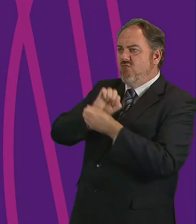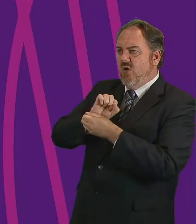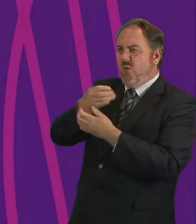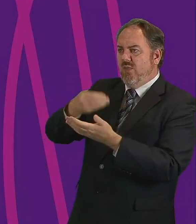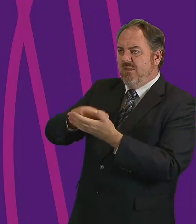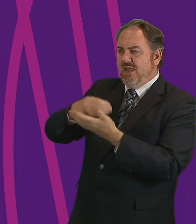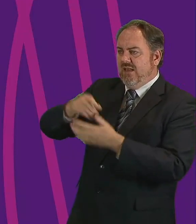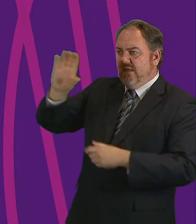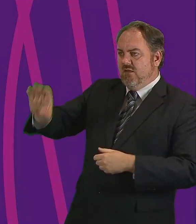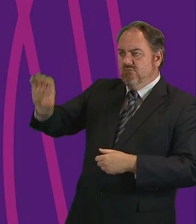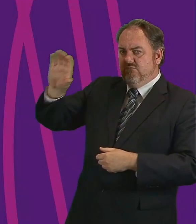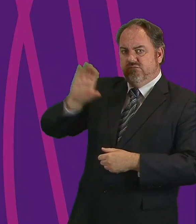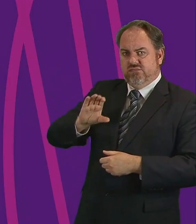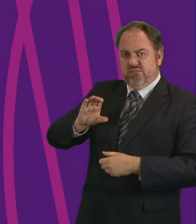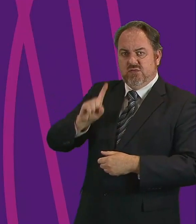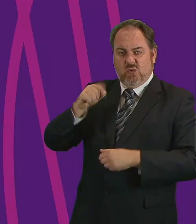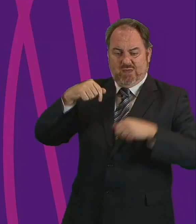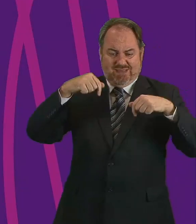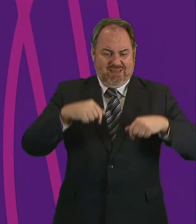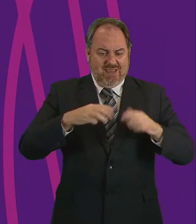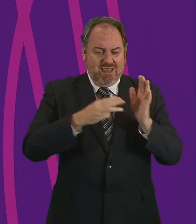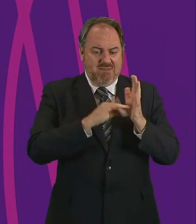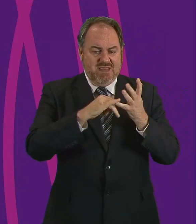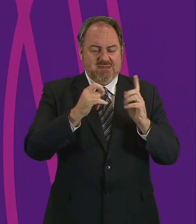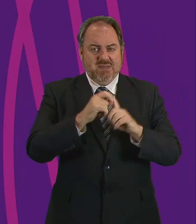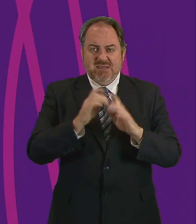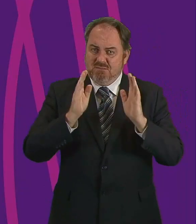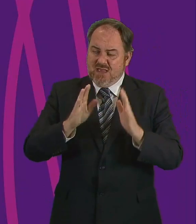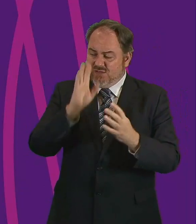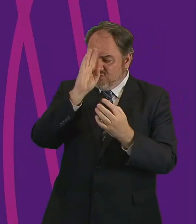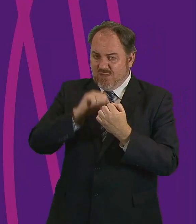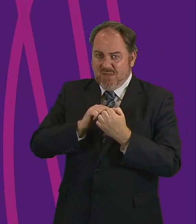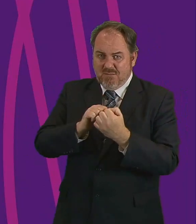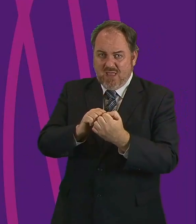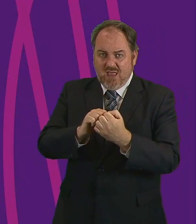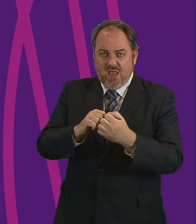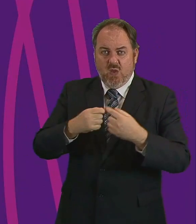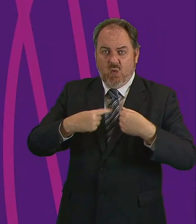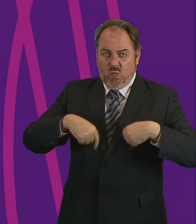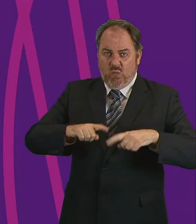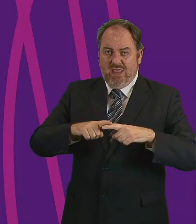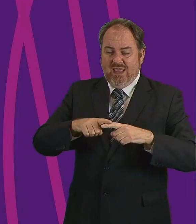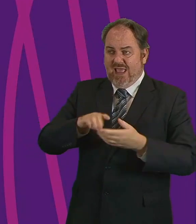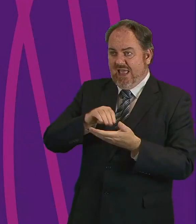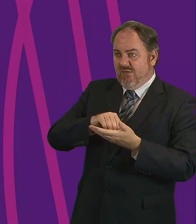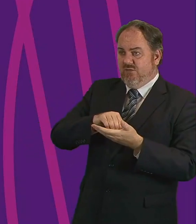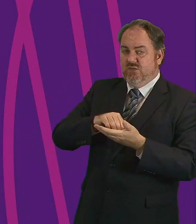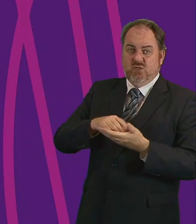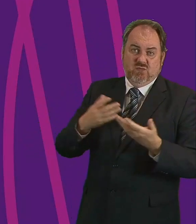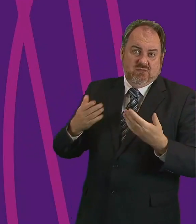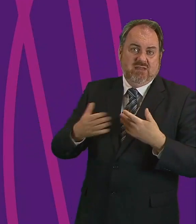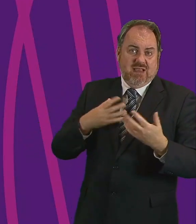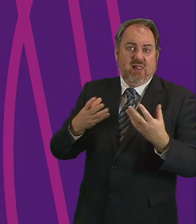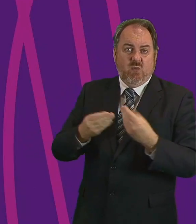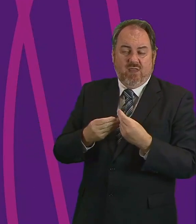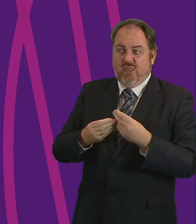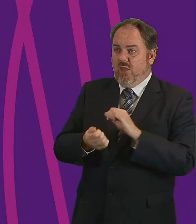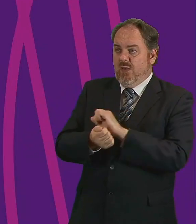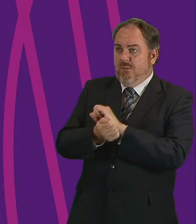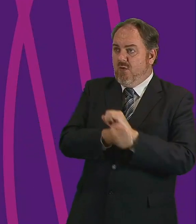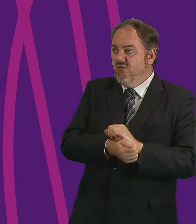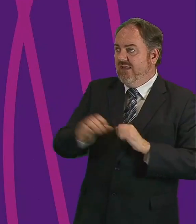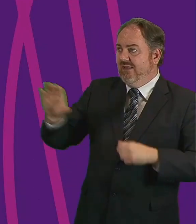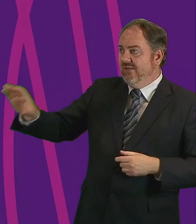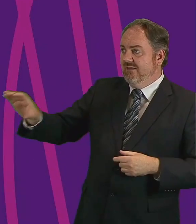so. MSPs need to remember that we will be paying our share of the borrowing costs. So it's not a handout